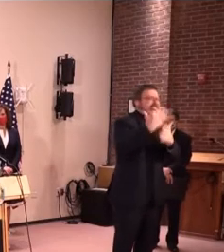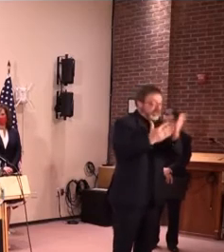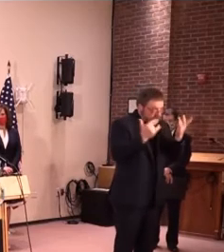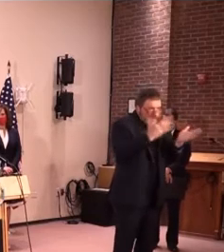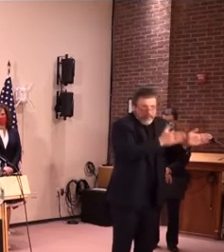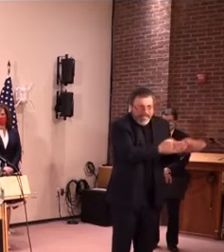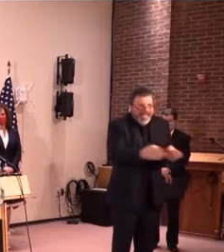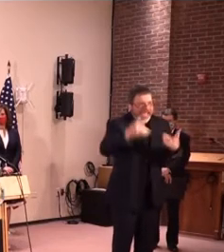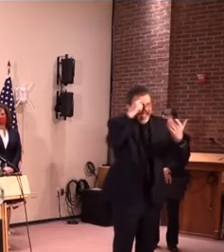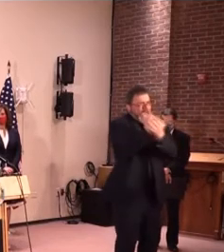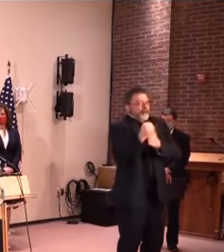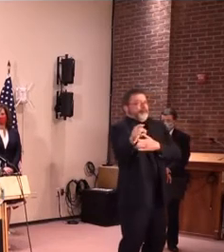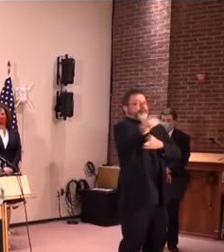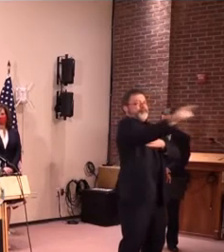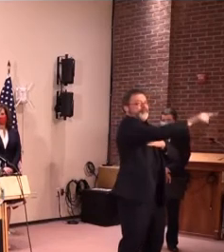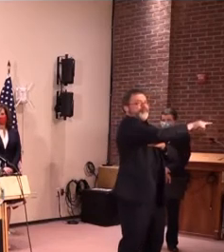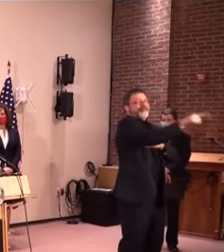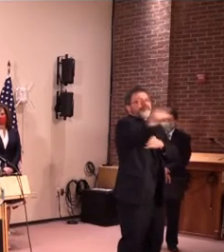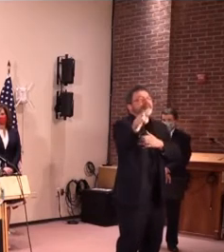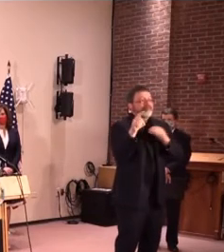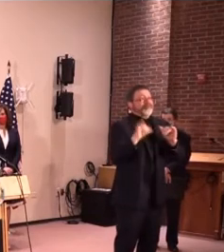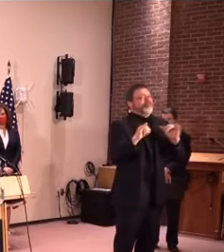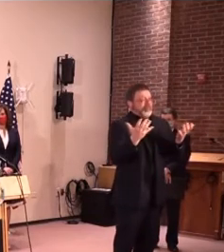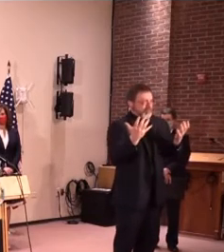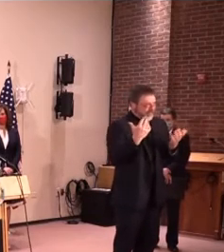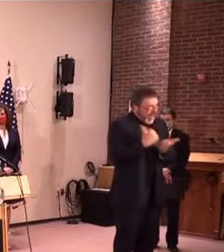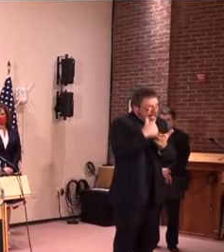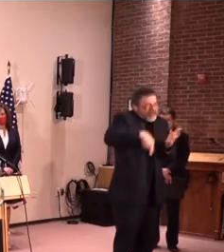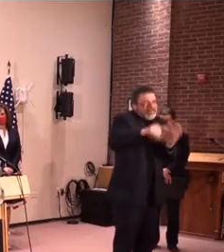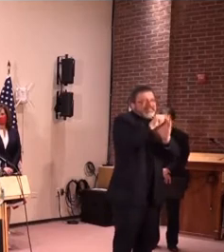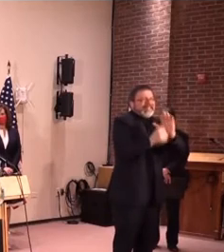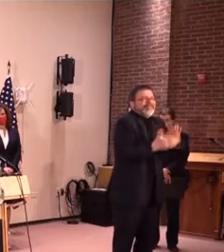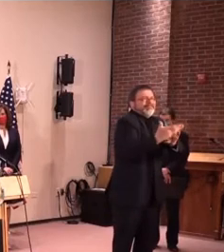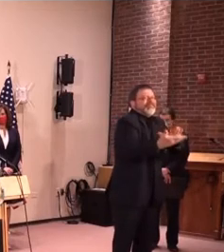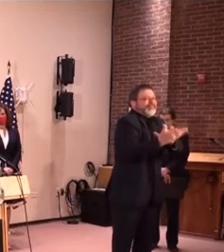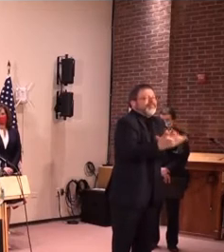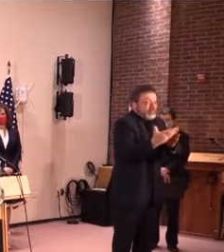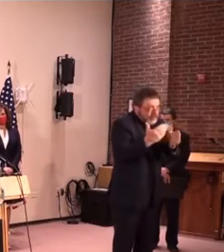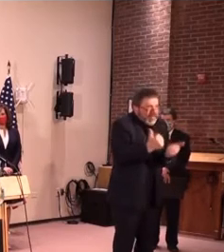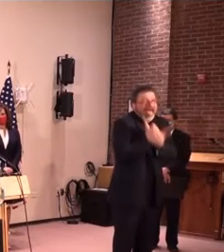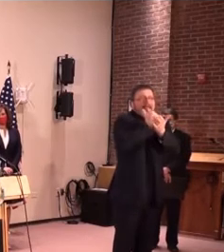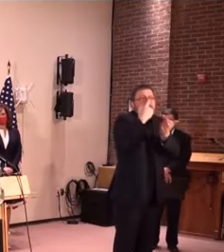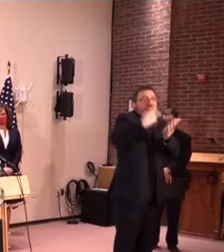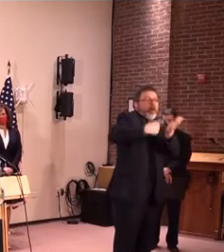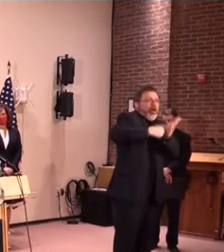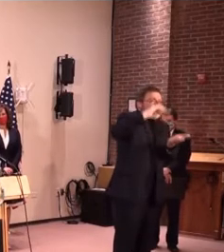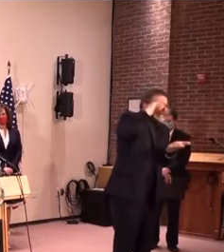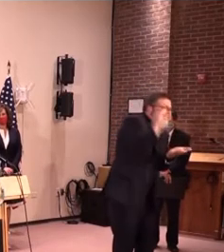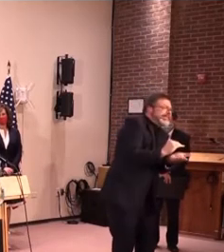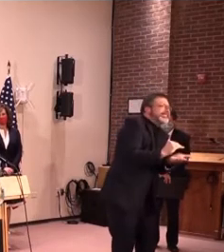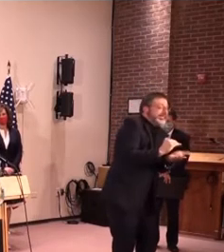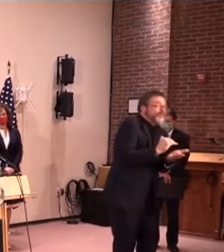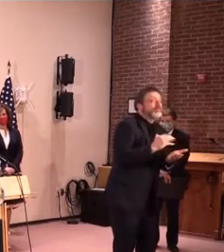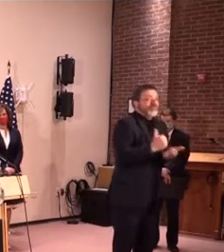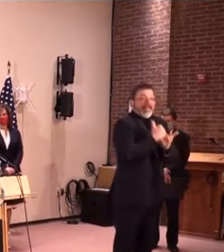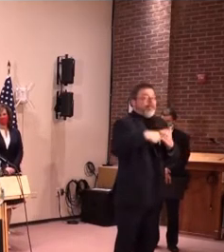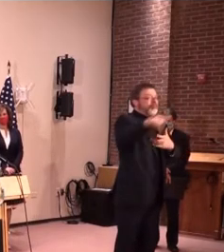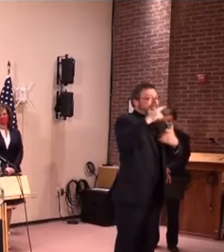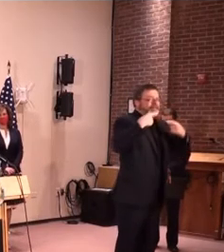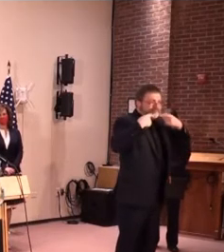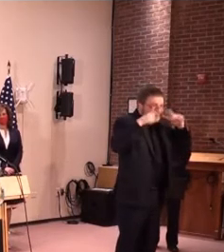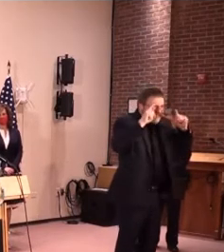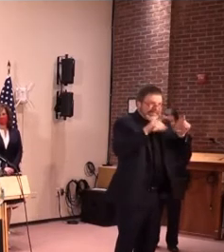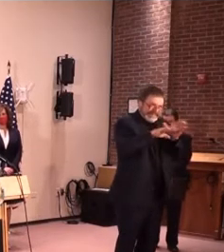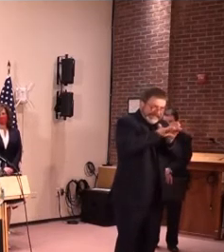keep jobs open, costs down, and move towards economic recovery. I'll ask my team to share